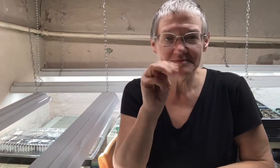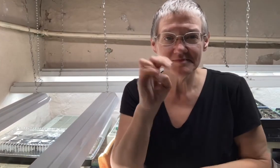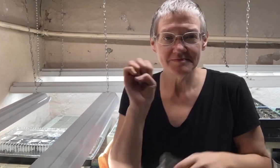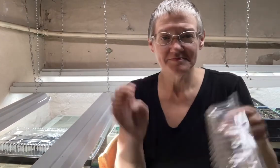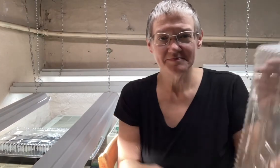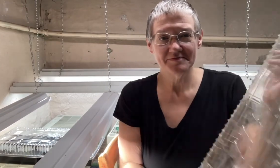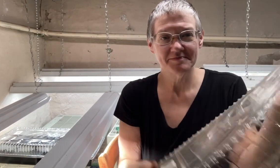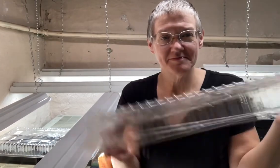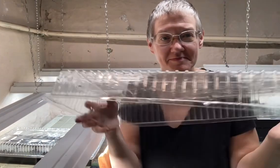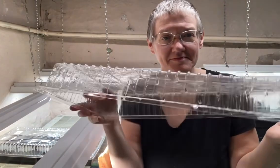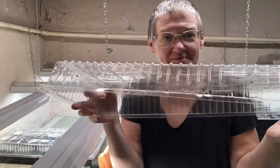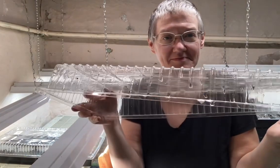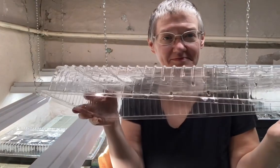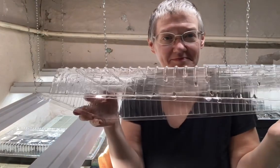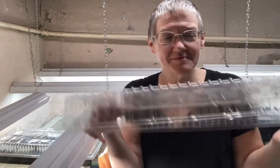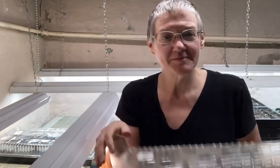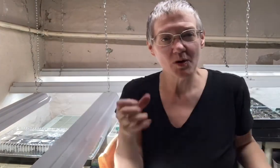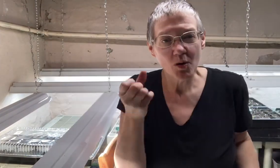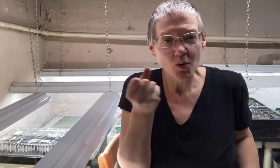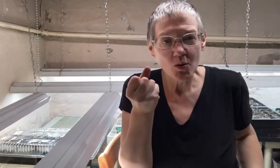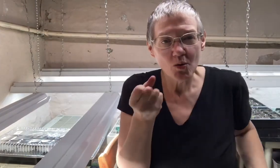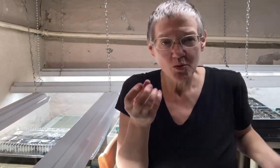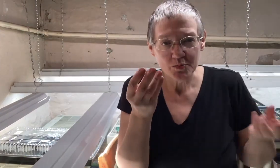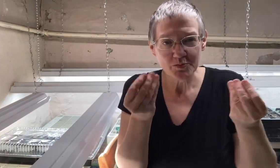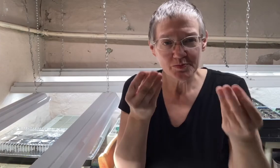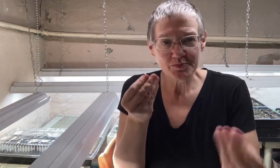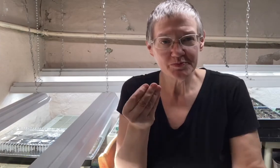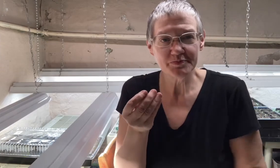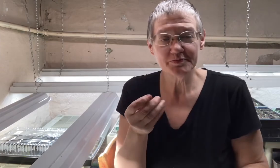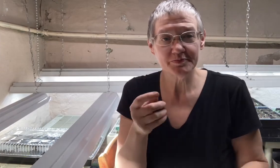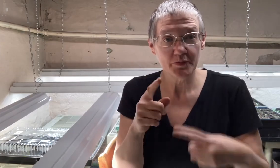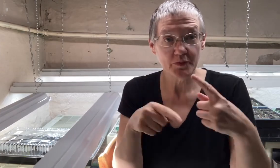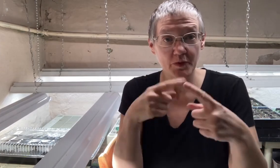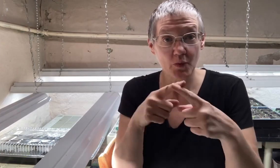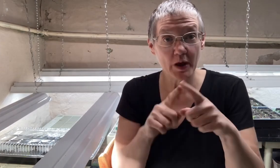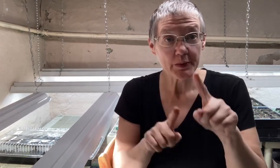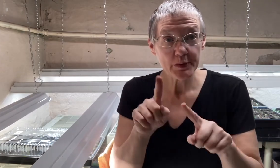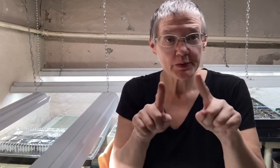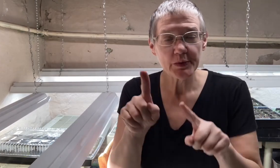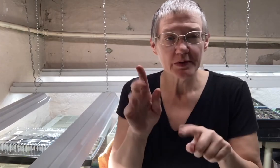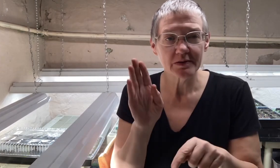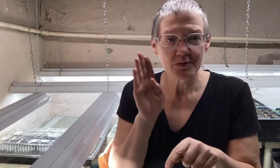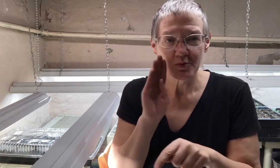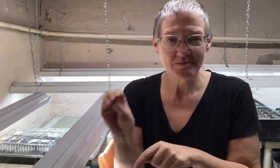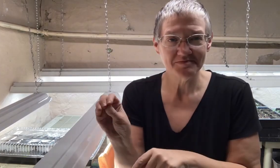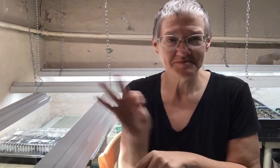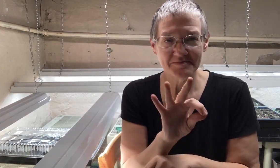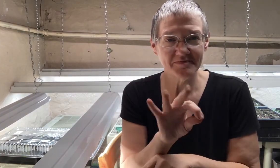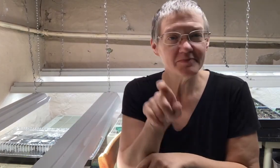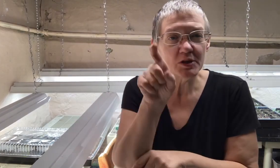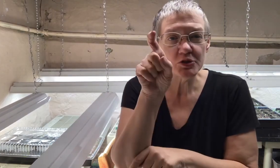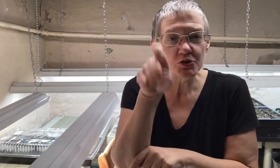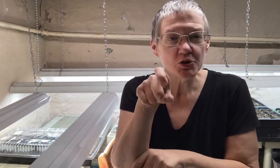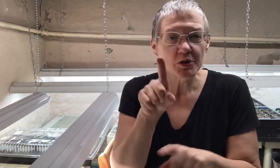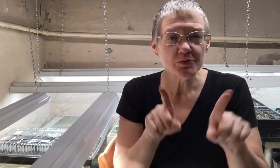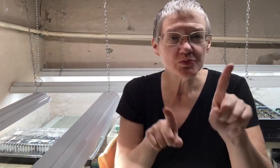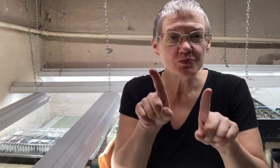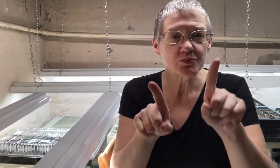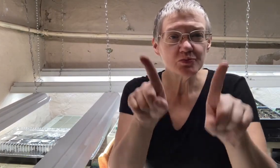Now for all my seeds, I like to cover with a humidity dome to hold in the moisture, and when they germinate, I take it off.